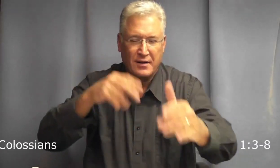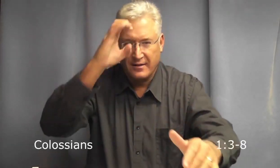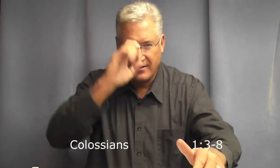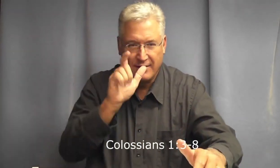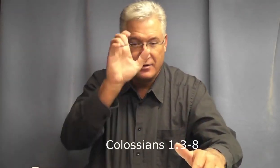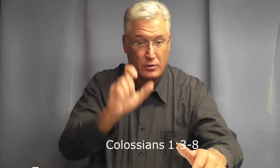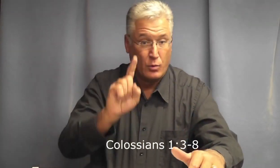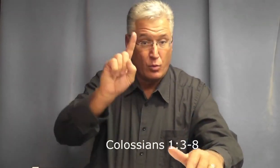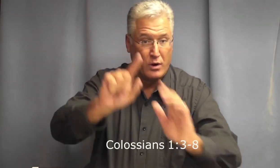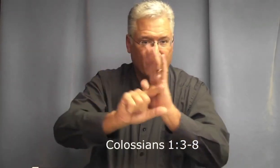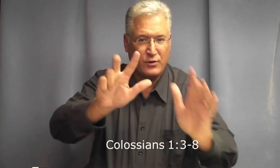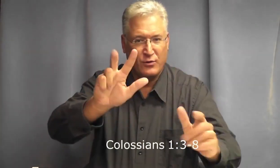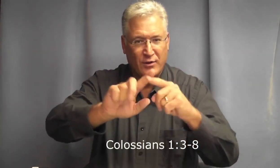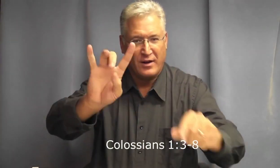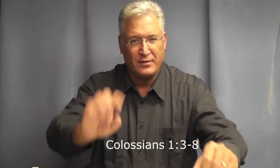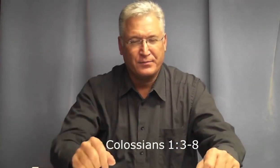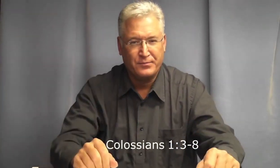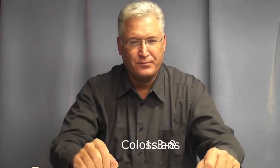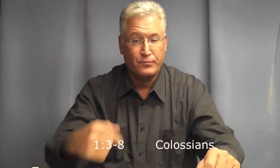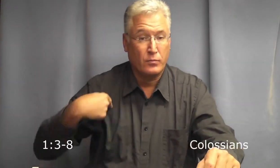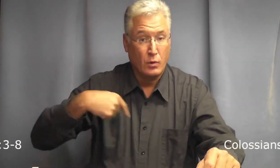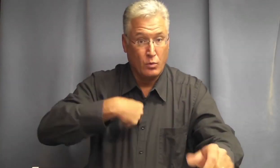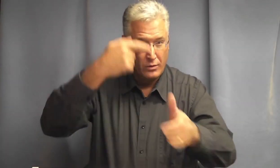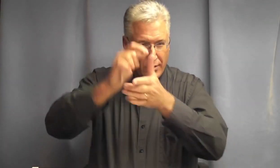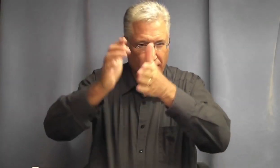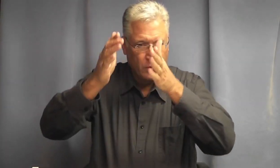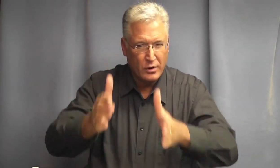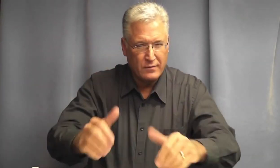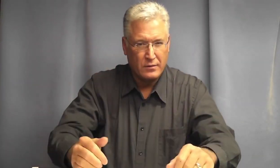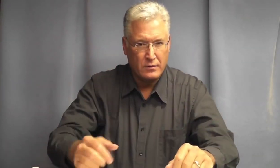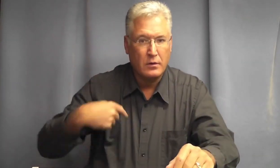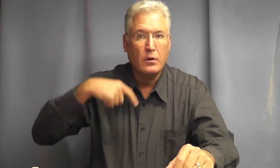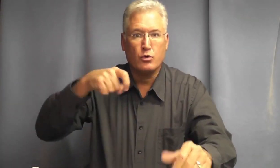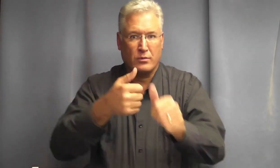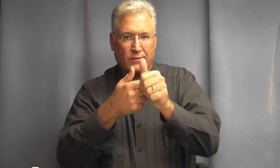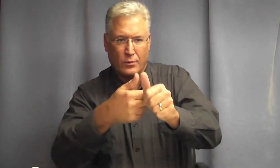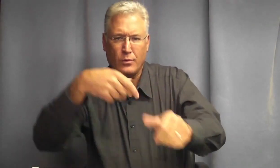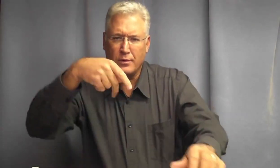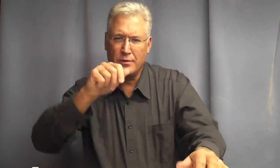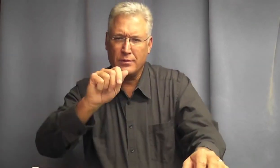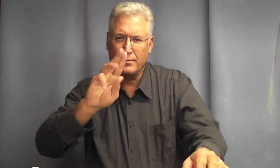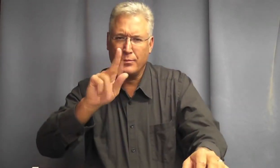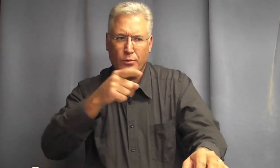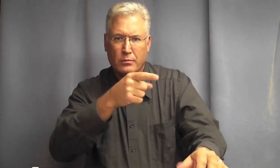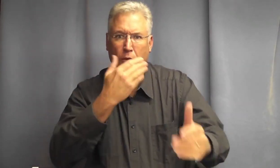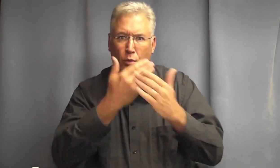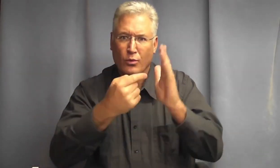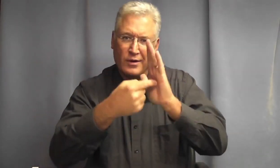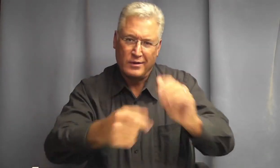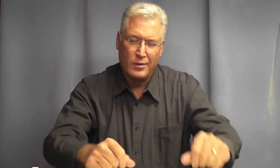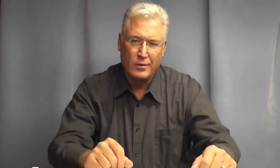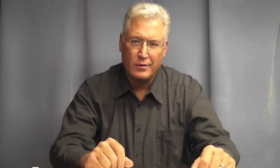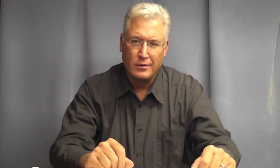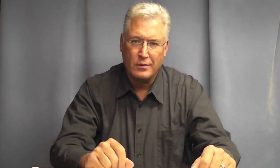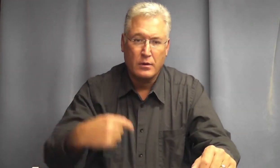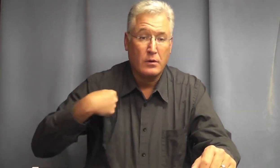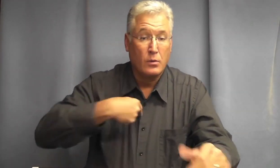them before. We read about this in Colossians 1:3 through 8. These Christians followed Paul's good